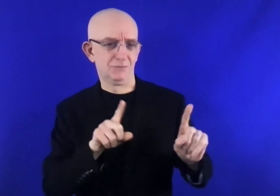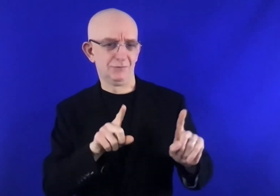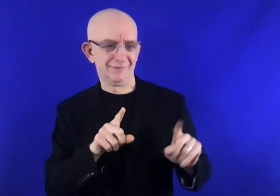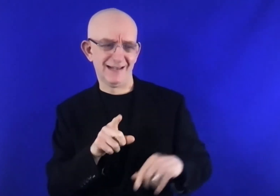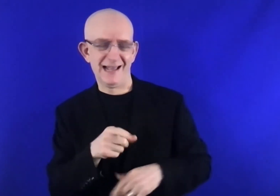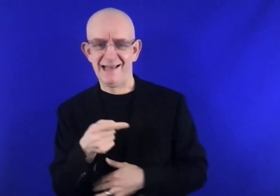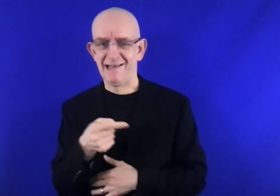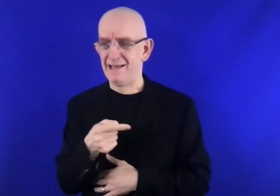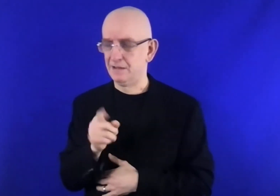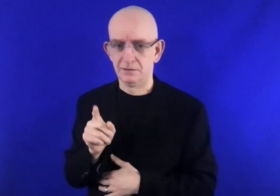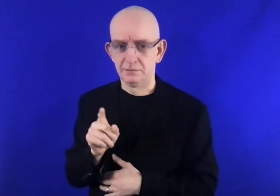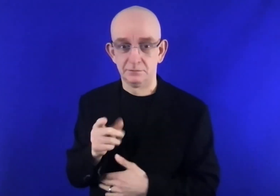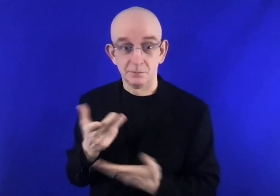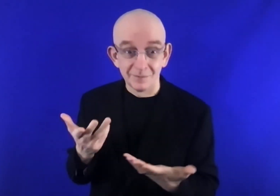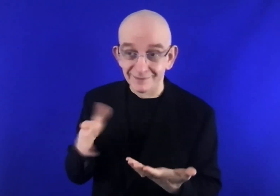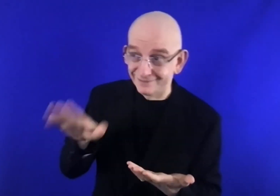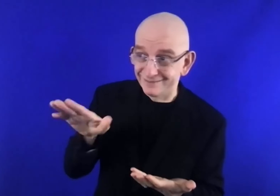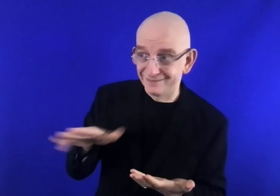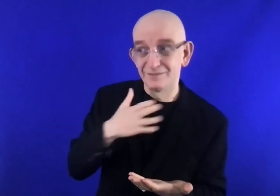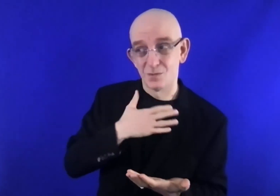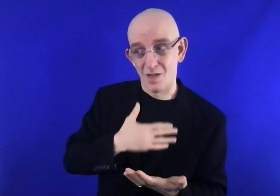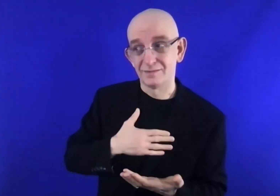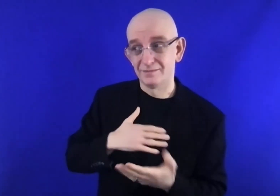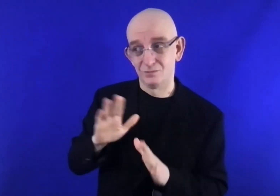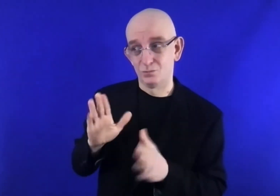of access from outside.